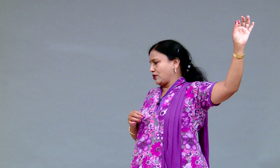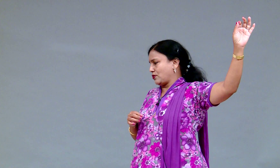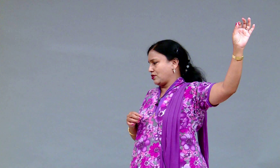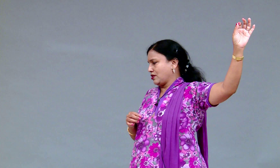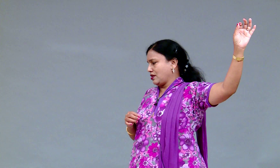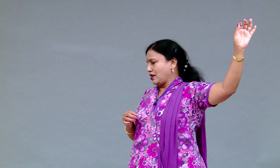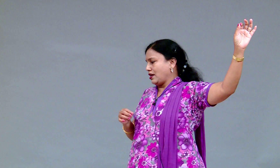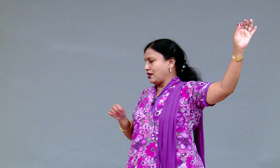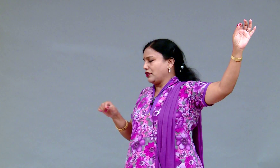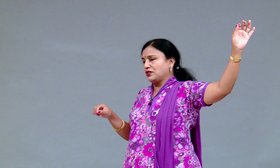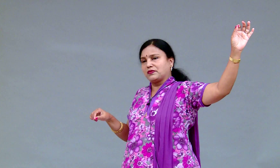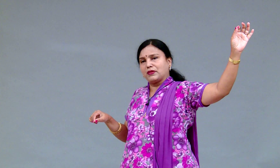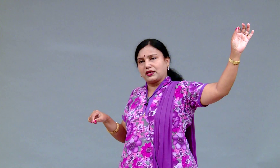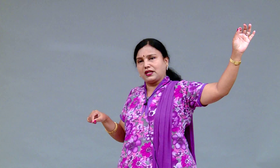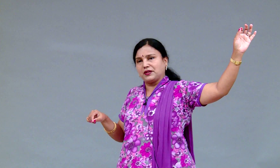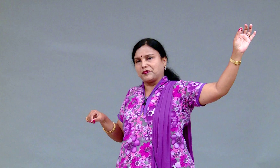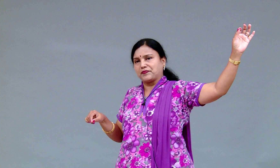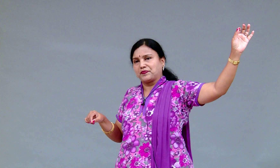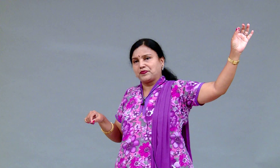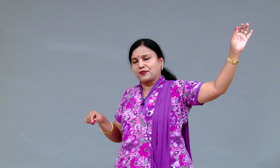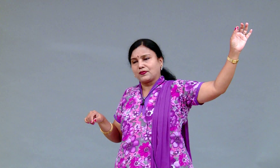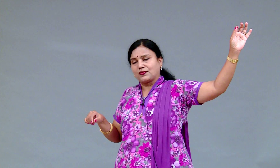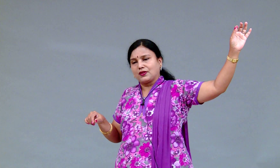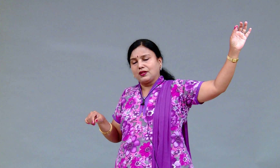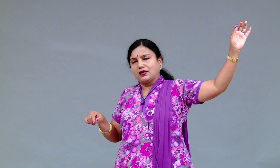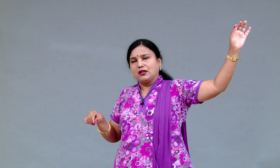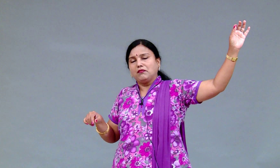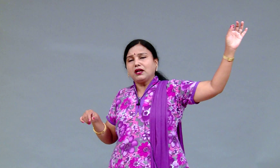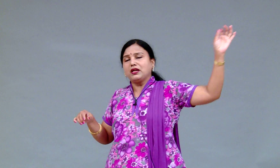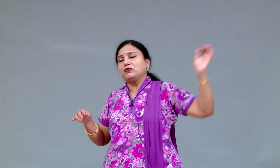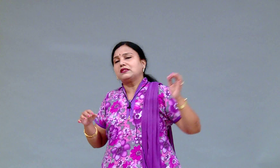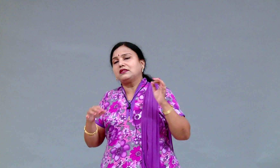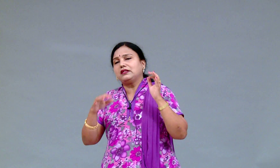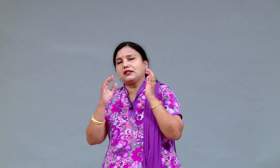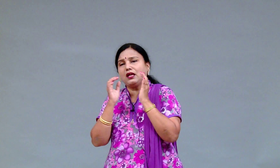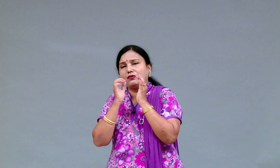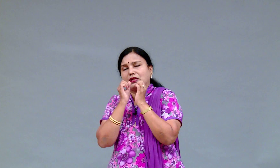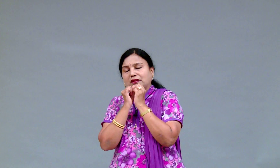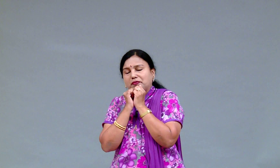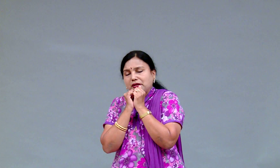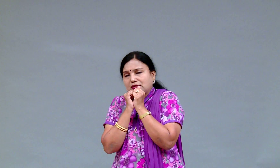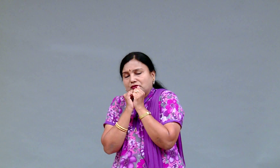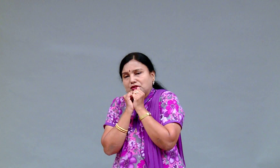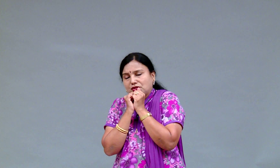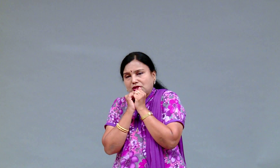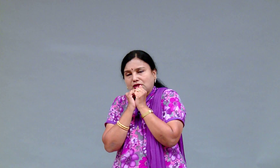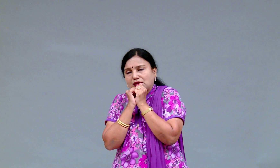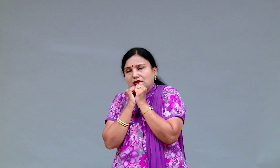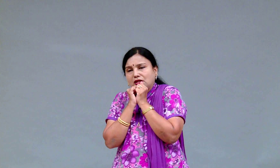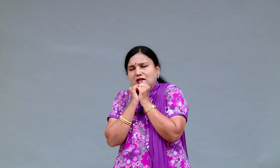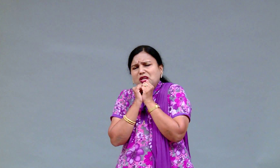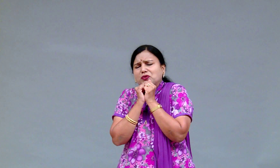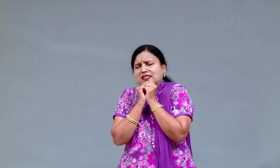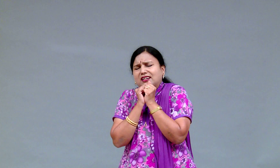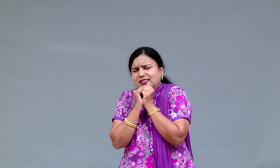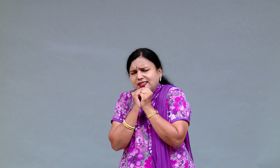around and looked at monkey. Monkey was sitting down at the base of the tree. He was